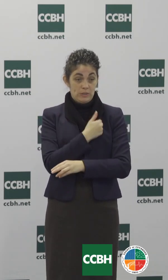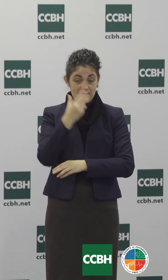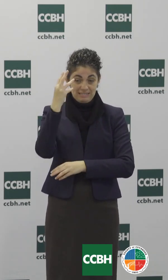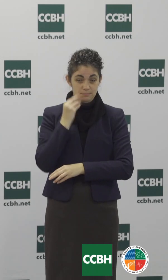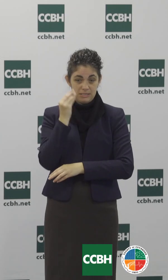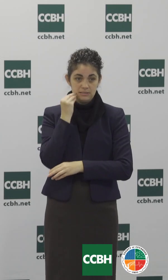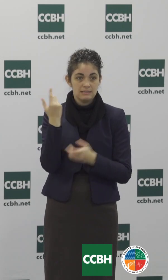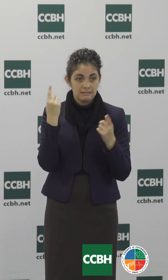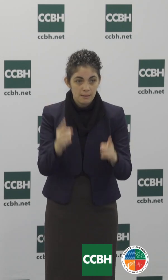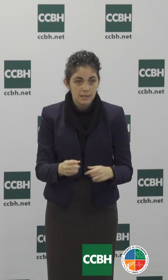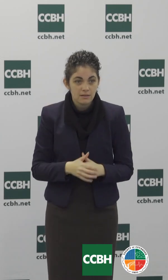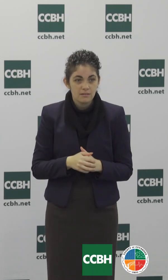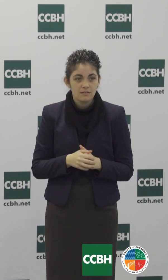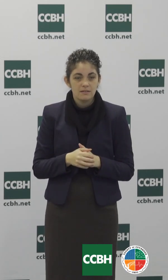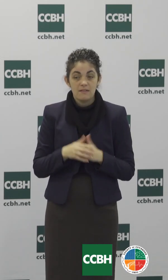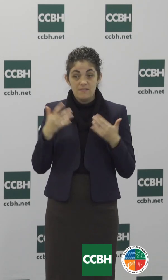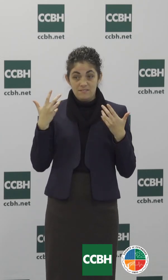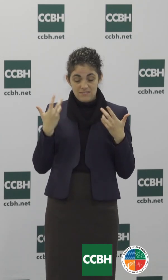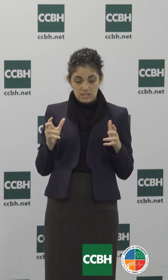era of